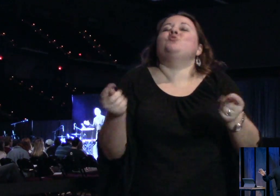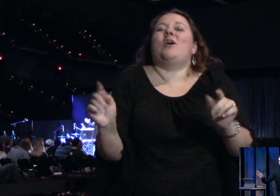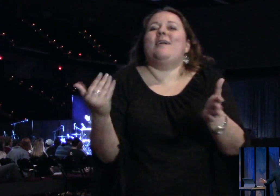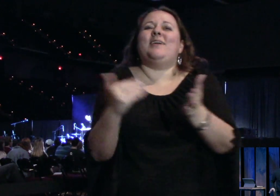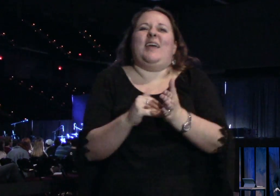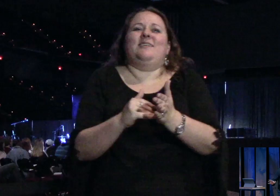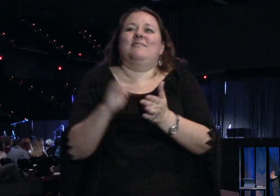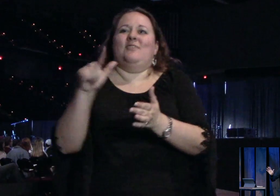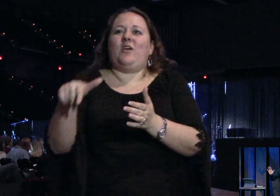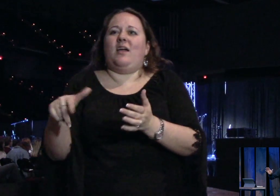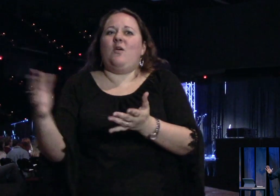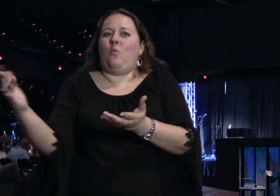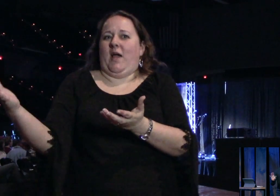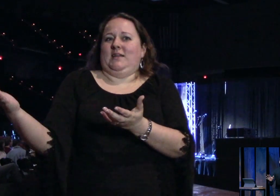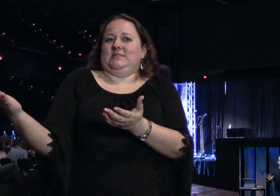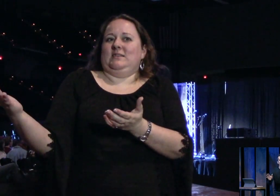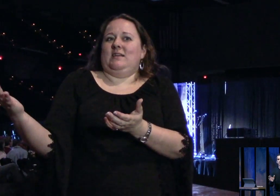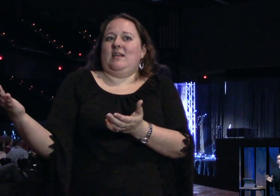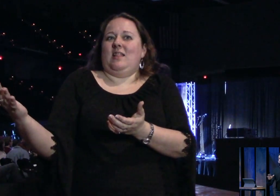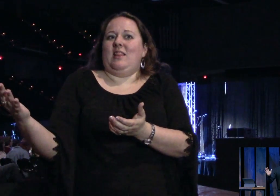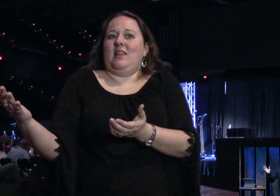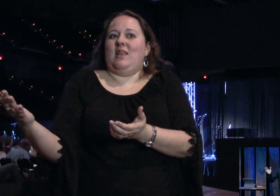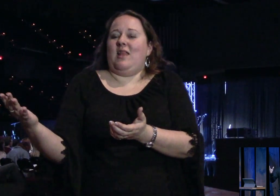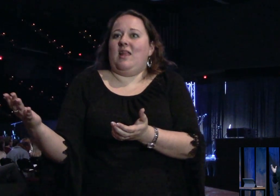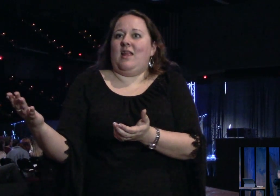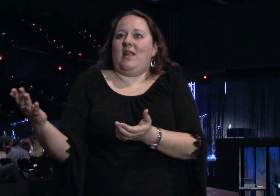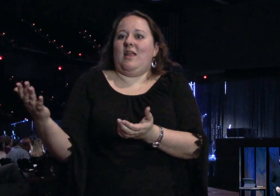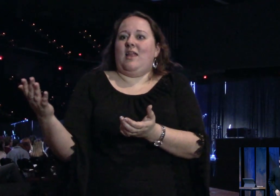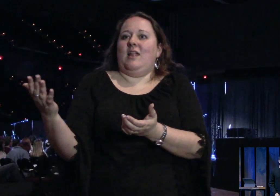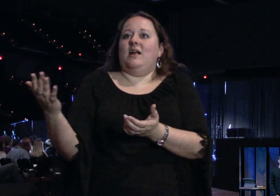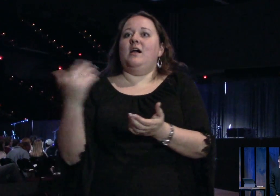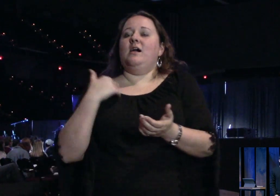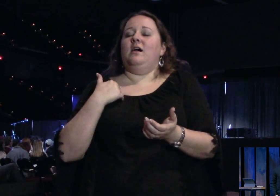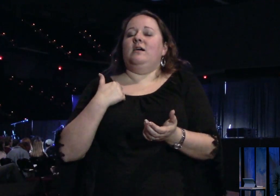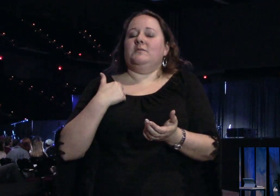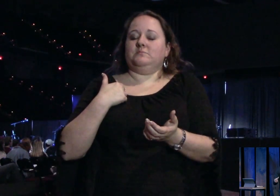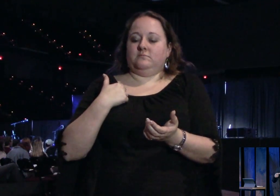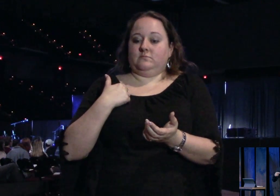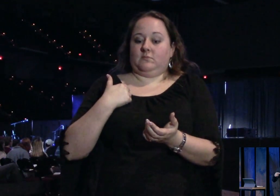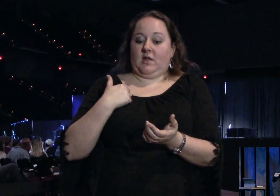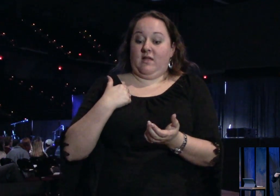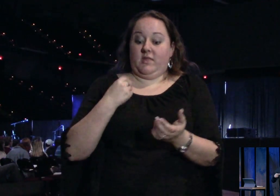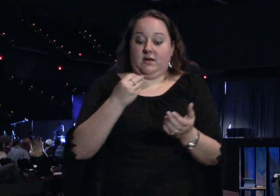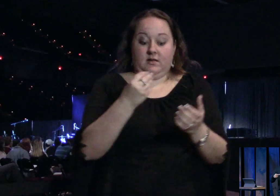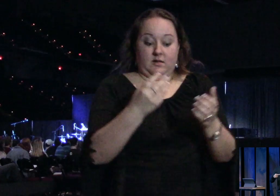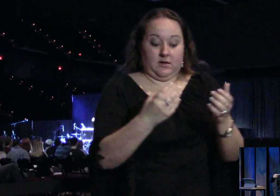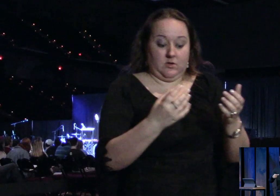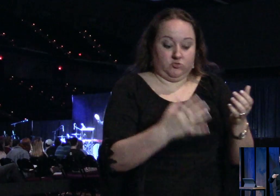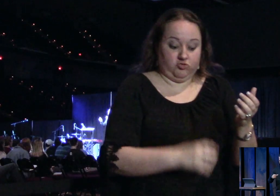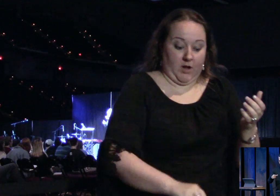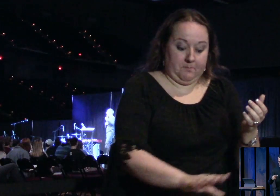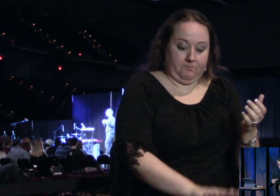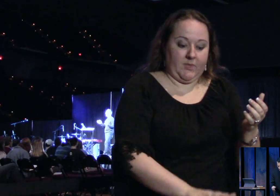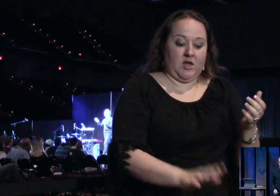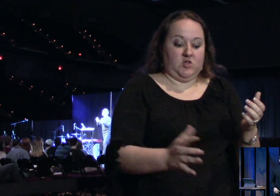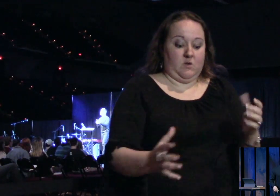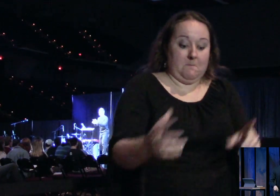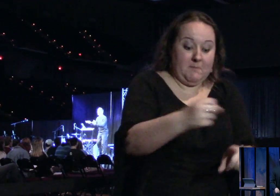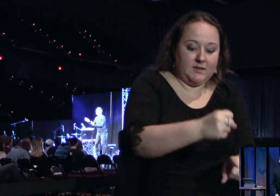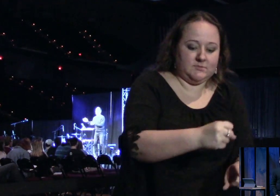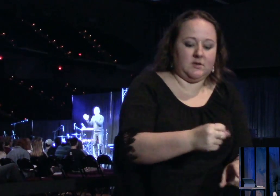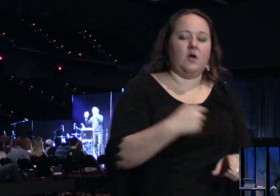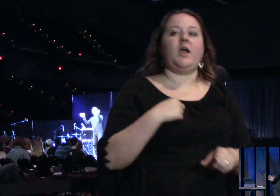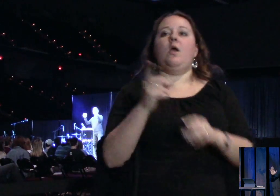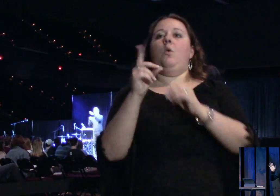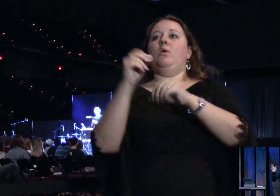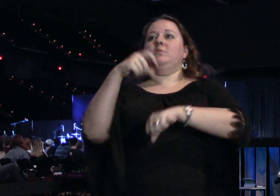wait. Okay, okay. Okay, one more time, okay? And it'll drop through and you'll